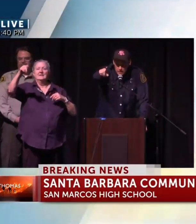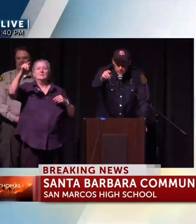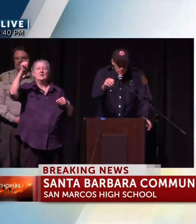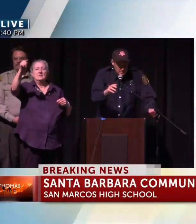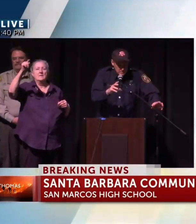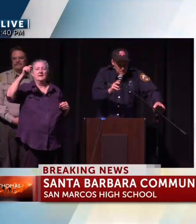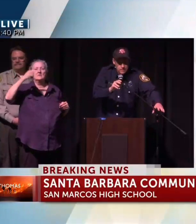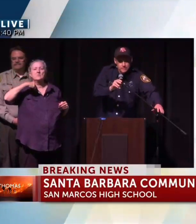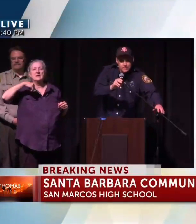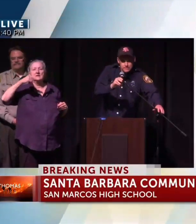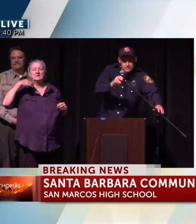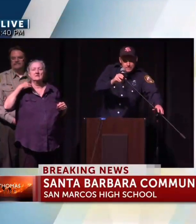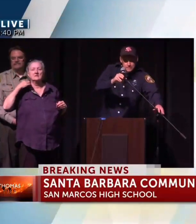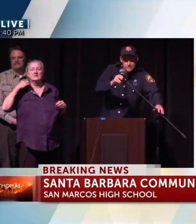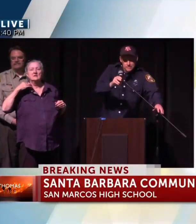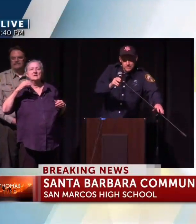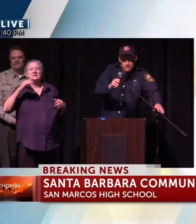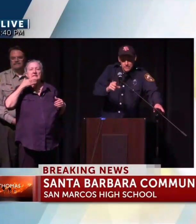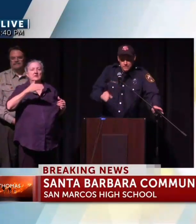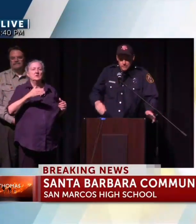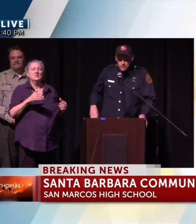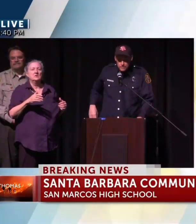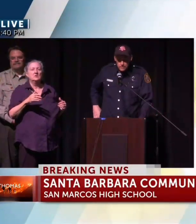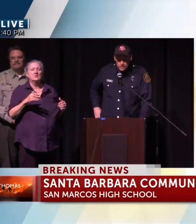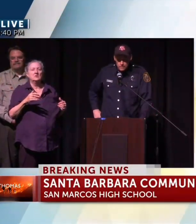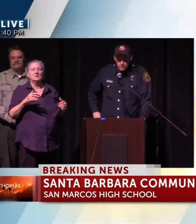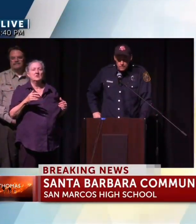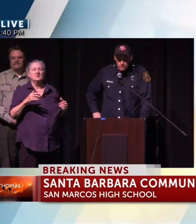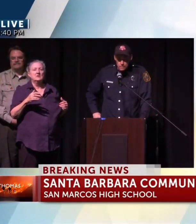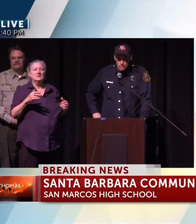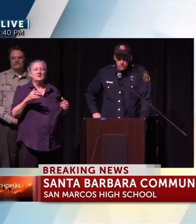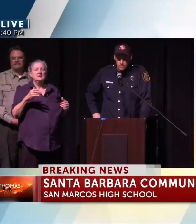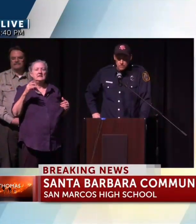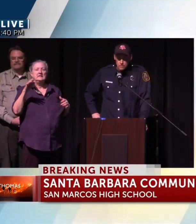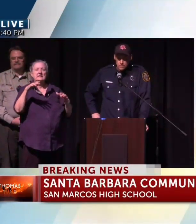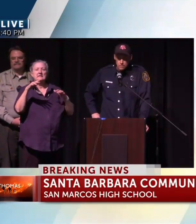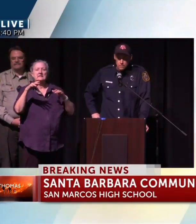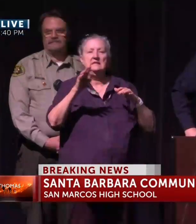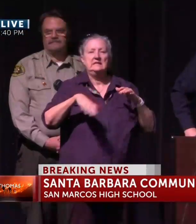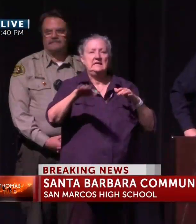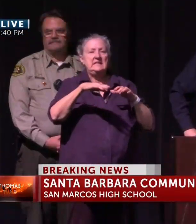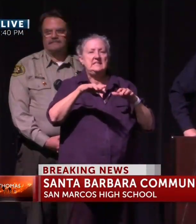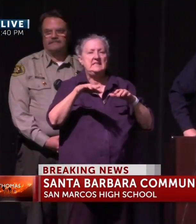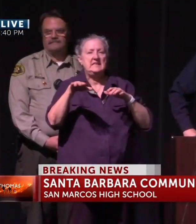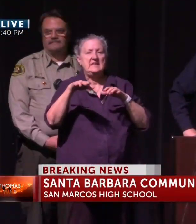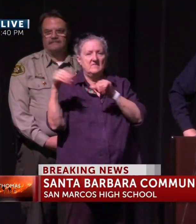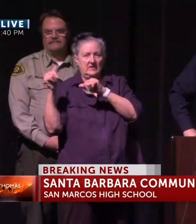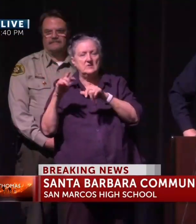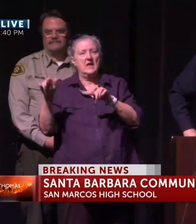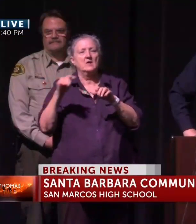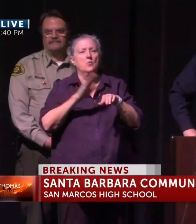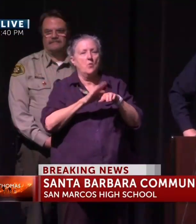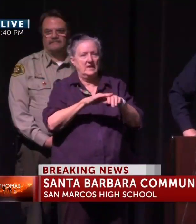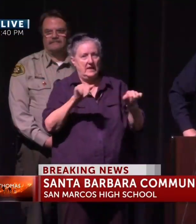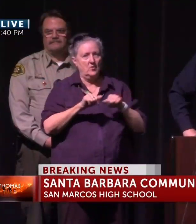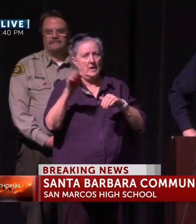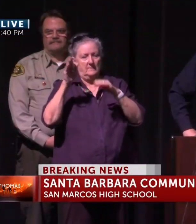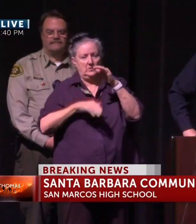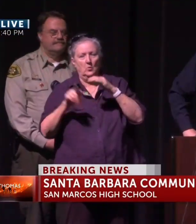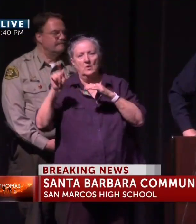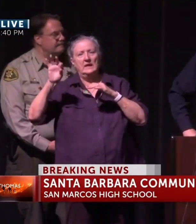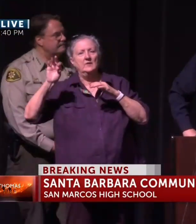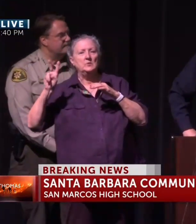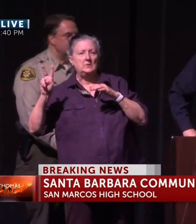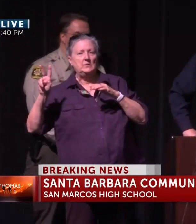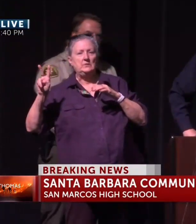All the way in the back with the red, sir. Thank you. In the evacuation warning area below the 192,